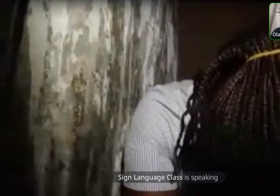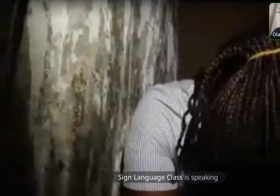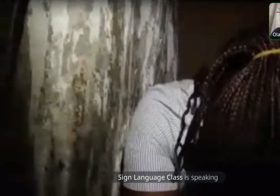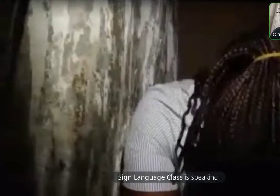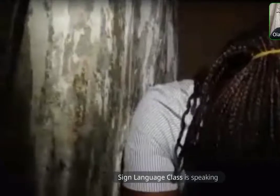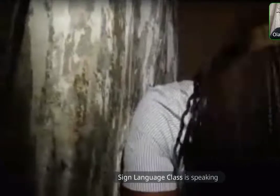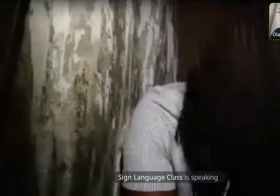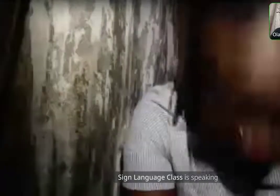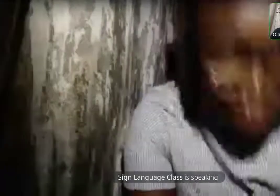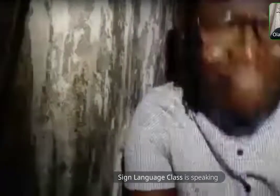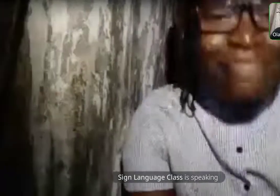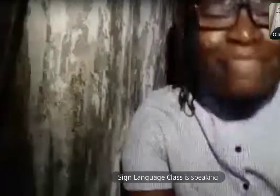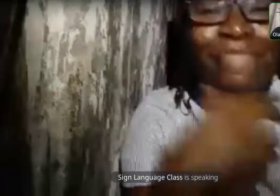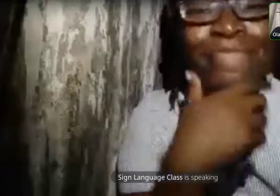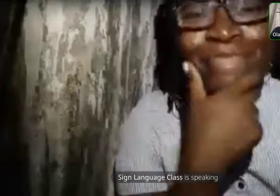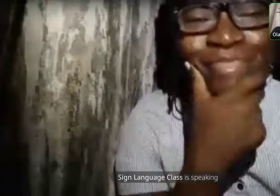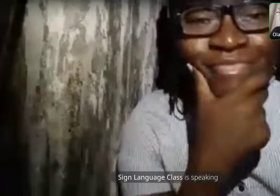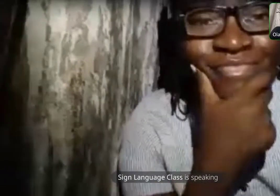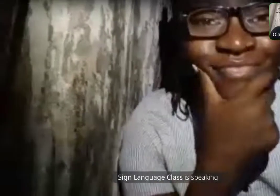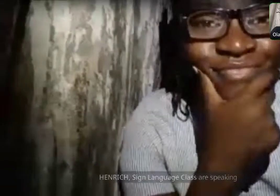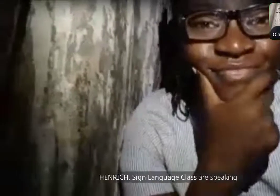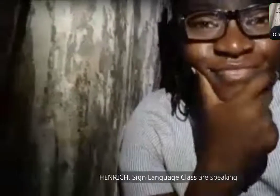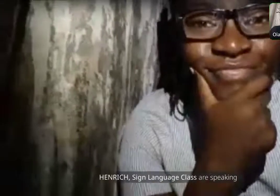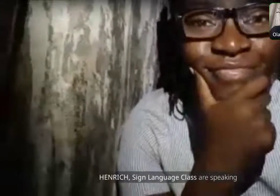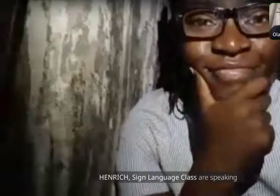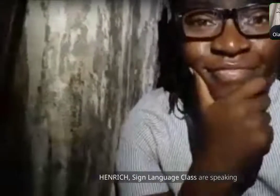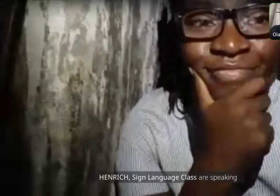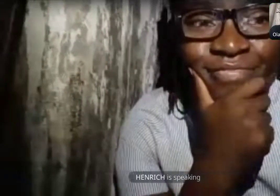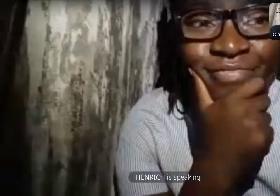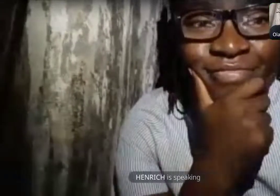I can't see her. Is it that your fasting is not working for me?